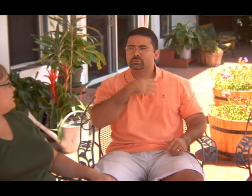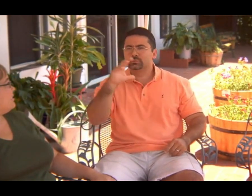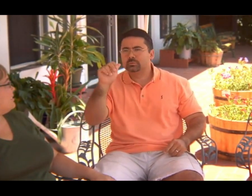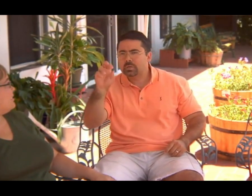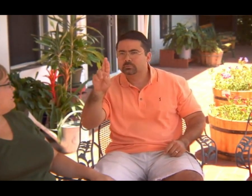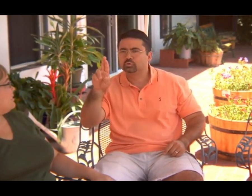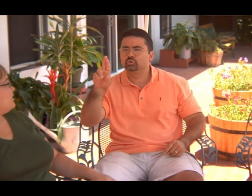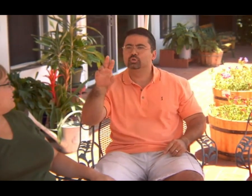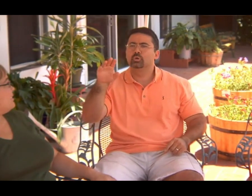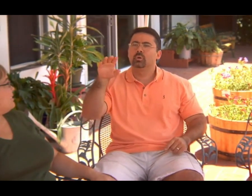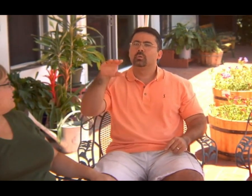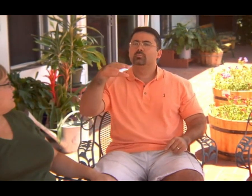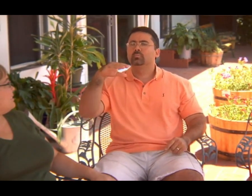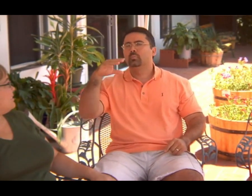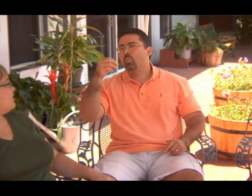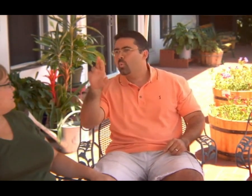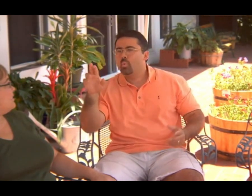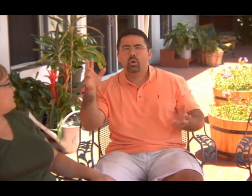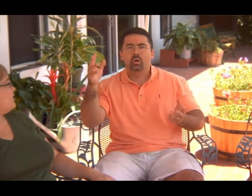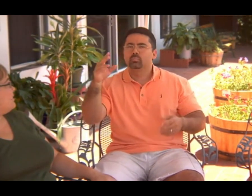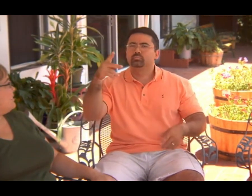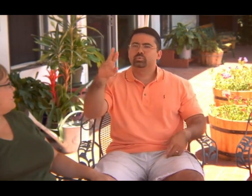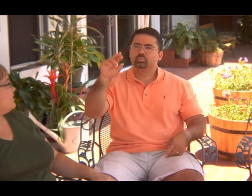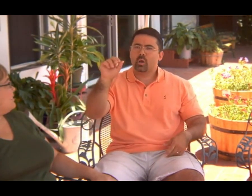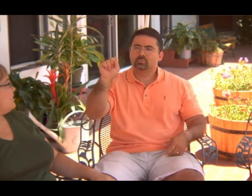like breast cancer or prostate cancer, for example?